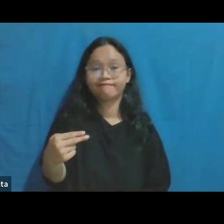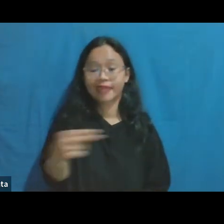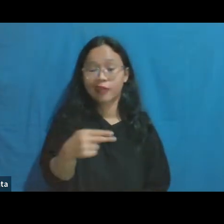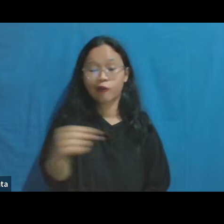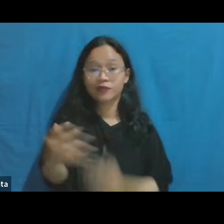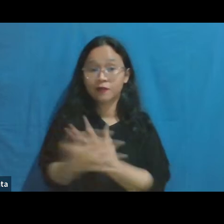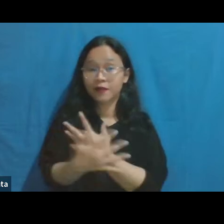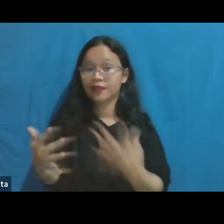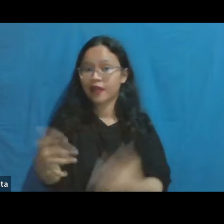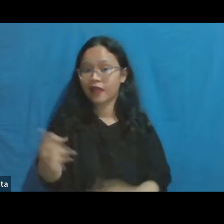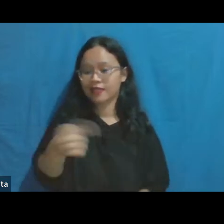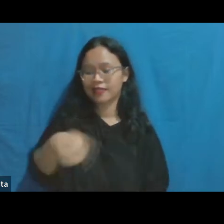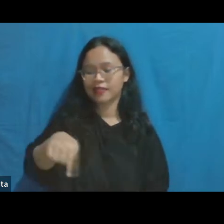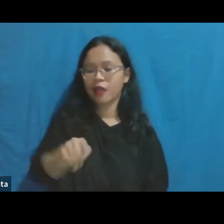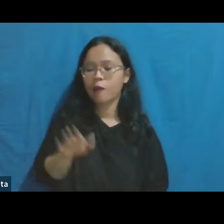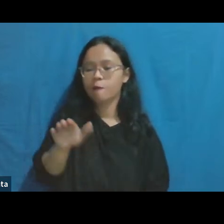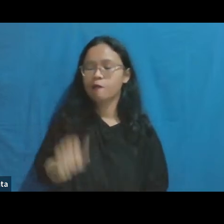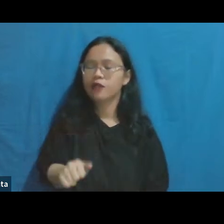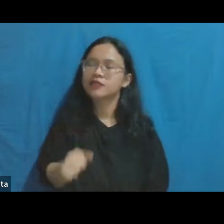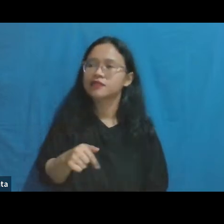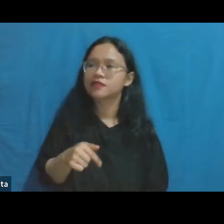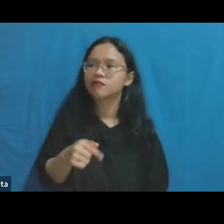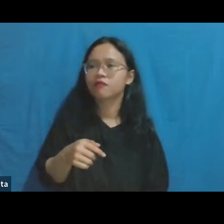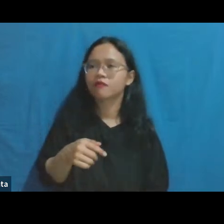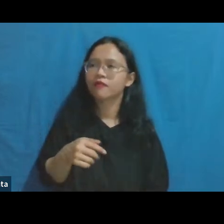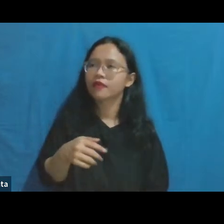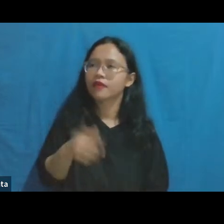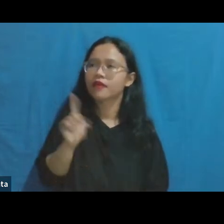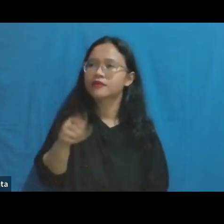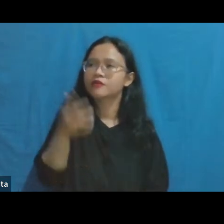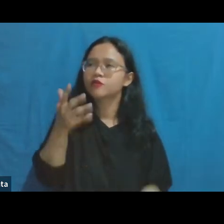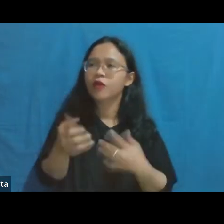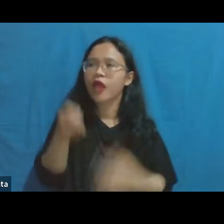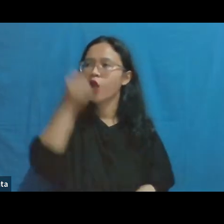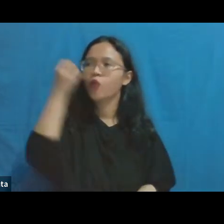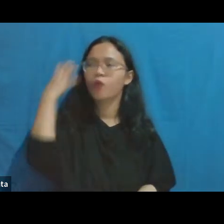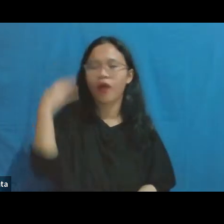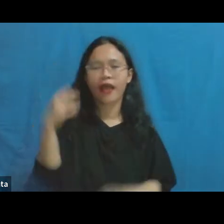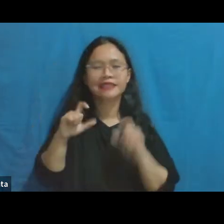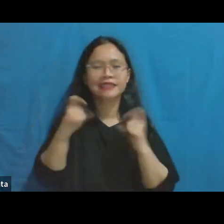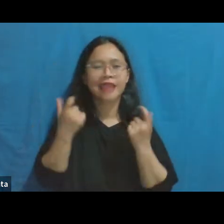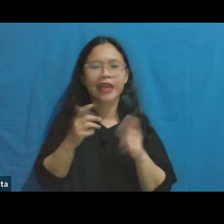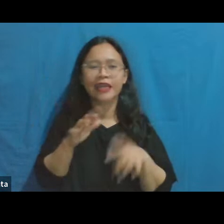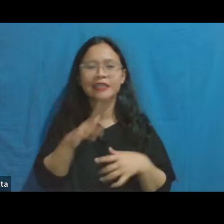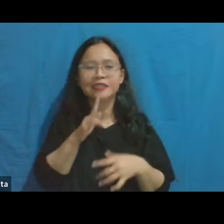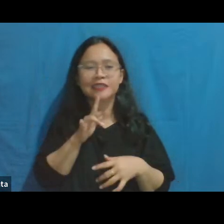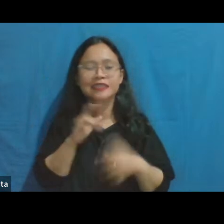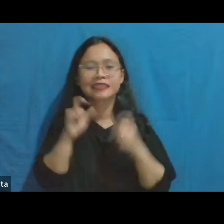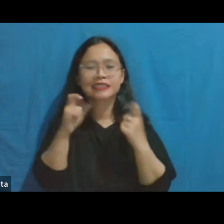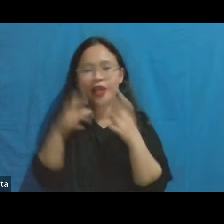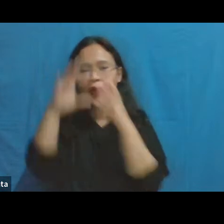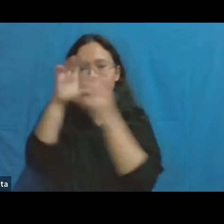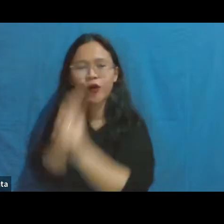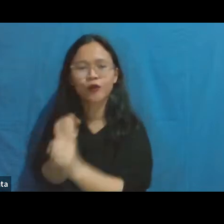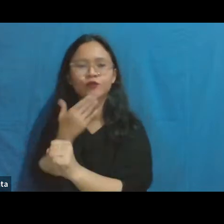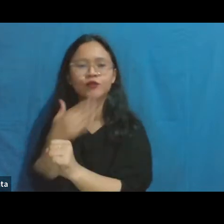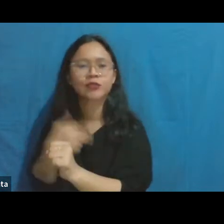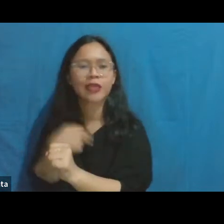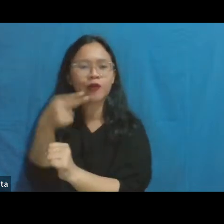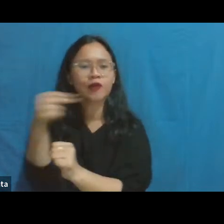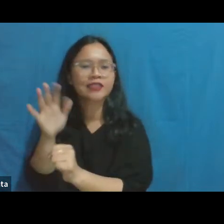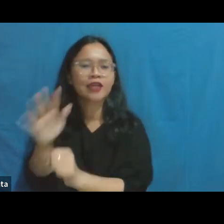Papua side and also in Indonesian side. You mentioned about how the 1962